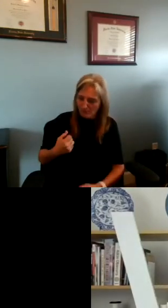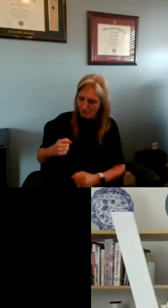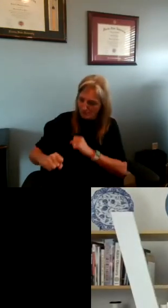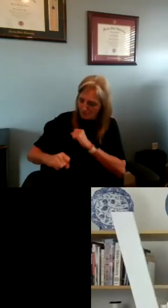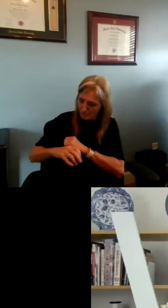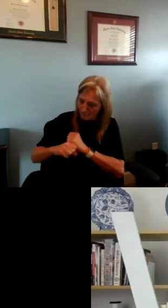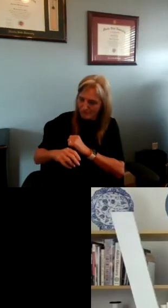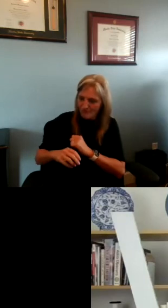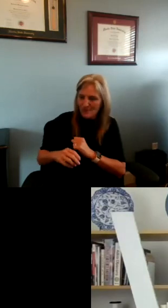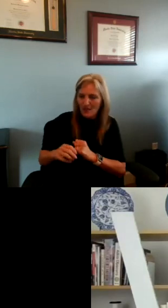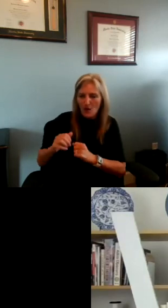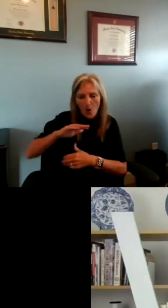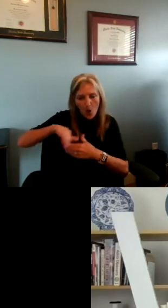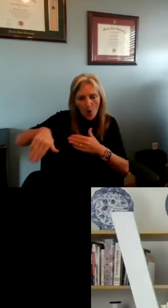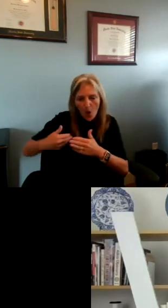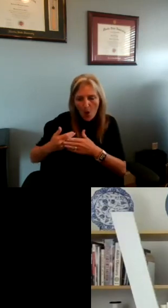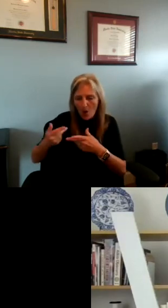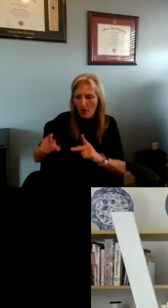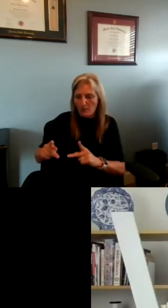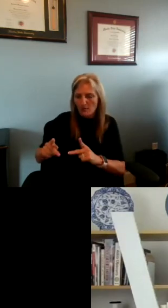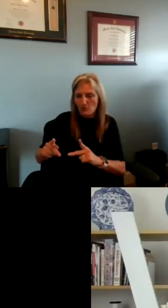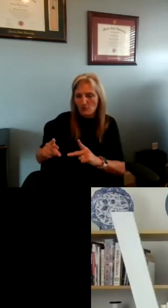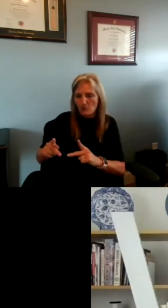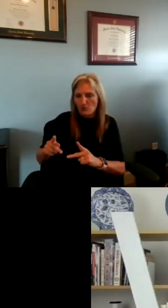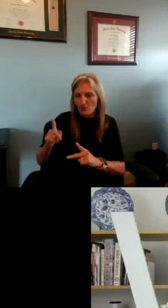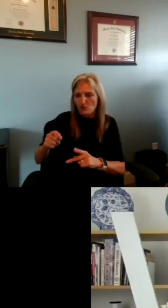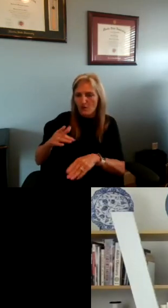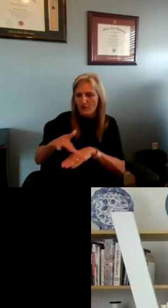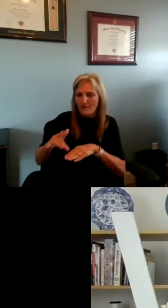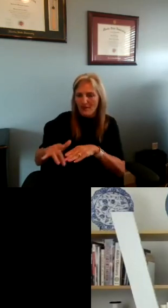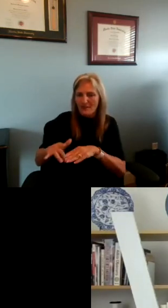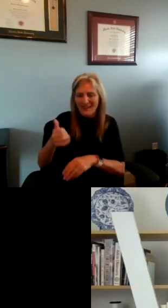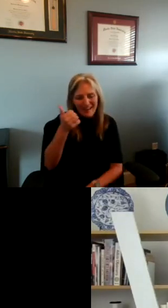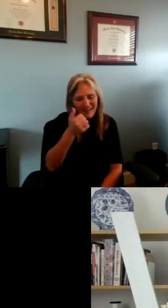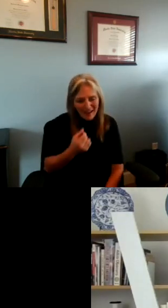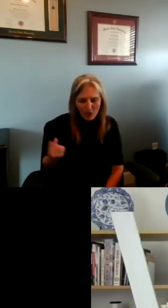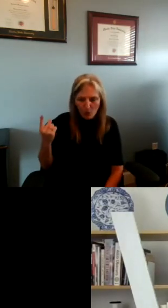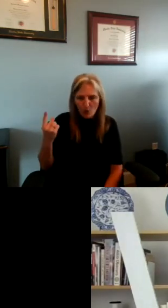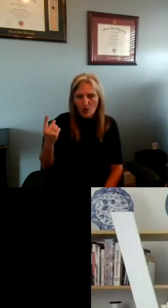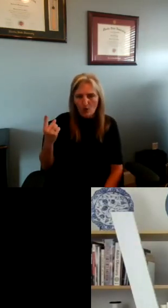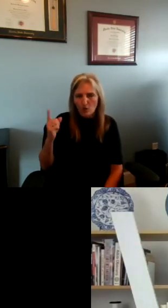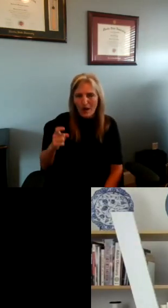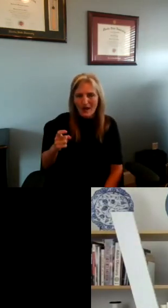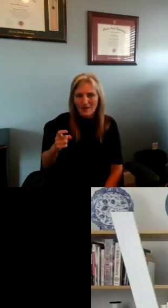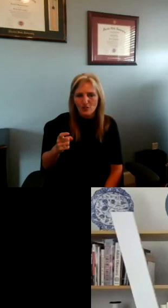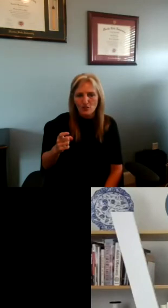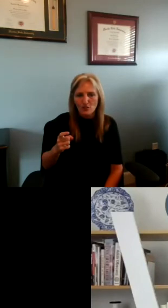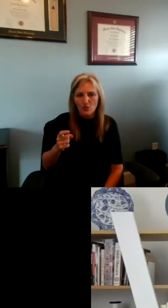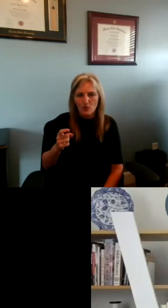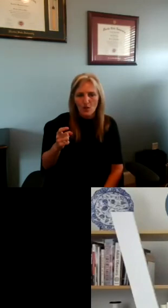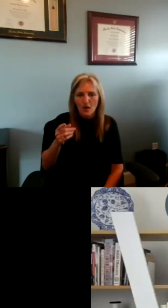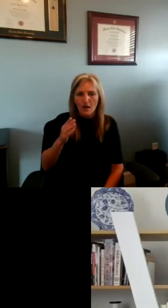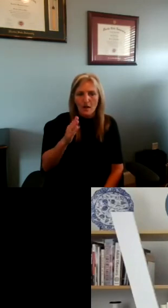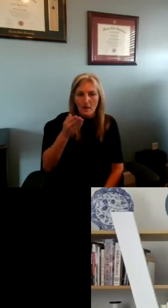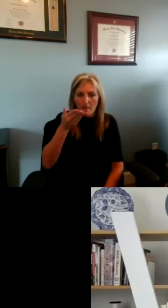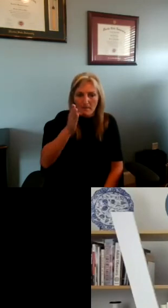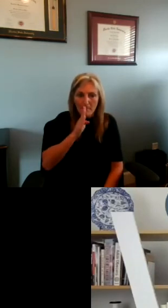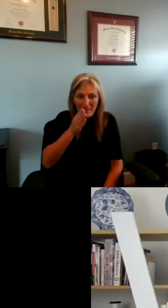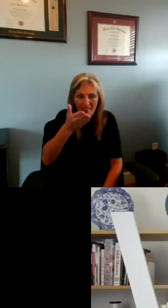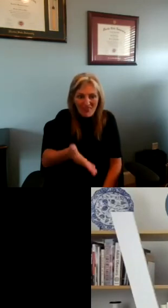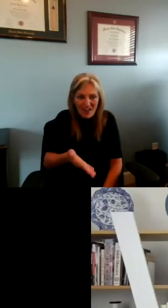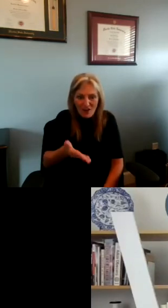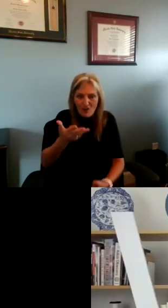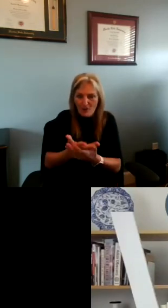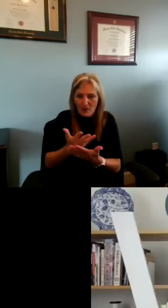that all of these opportunities should be available to anybody who has to spend their days in a prison, including the people who work